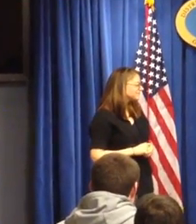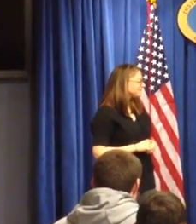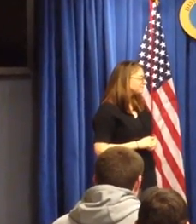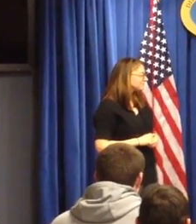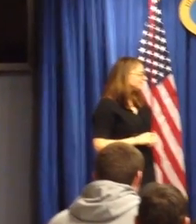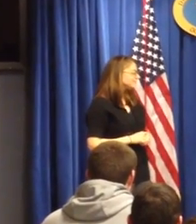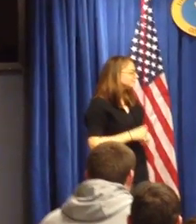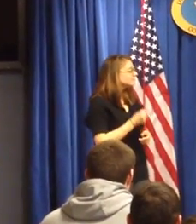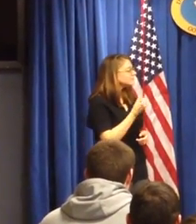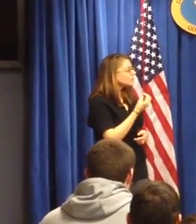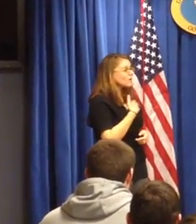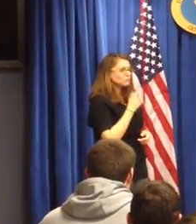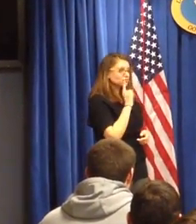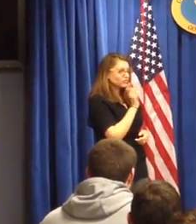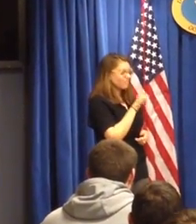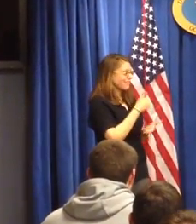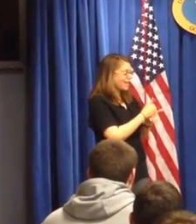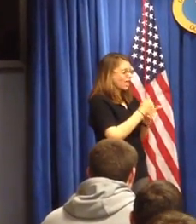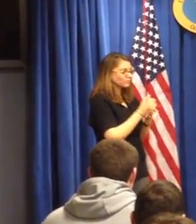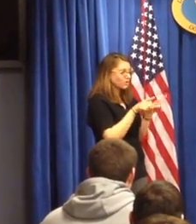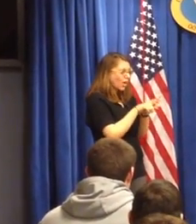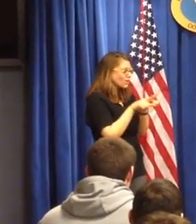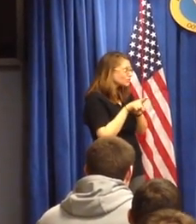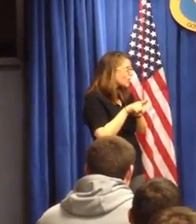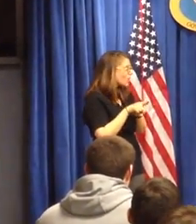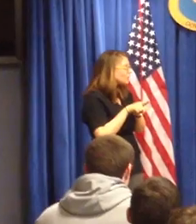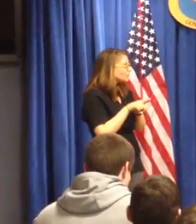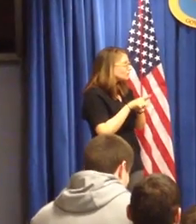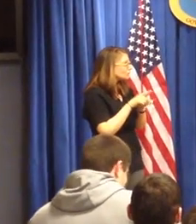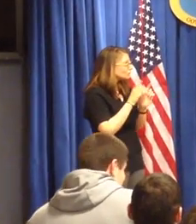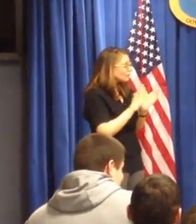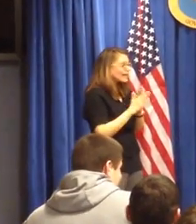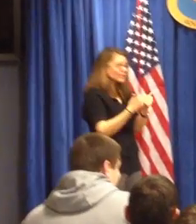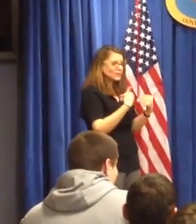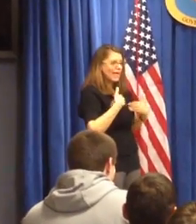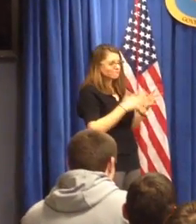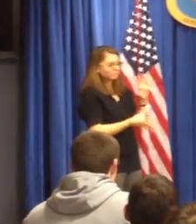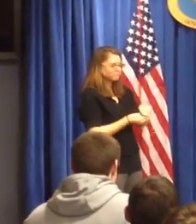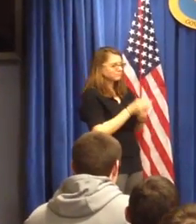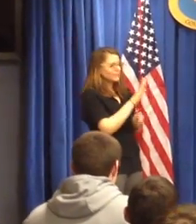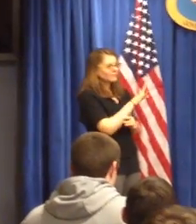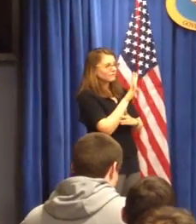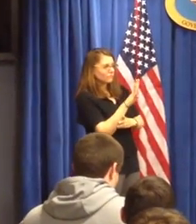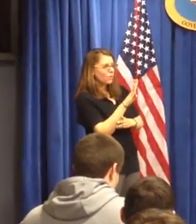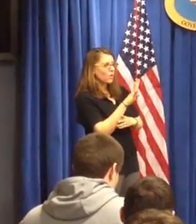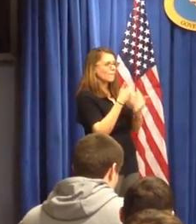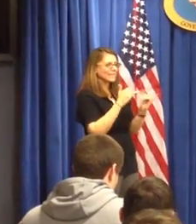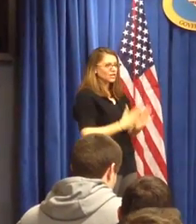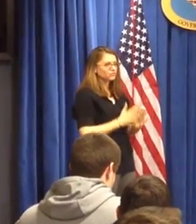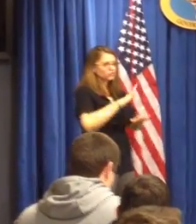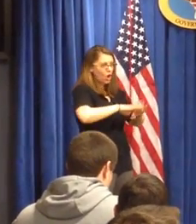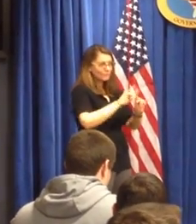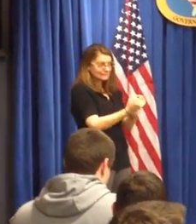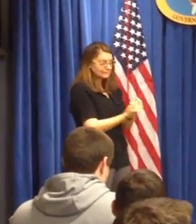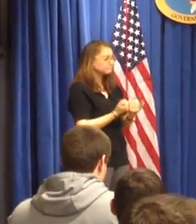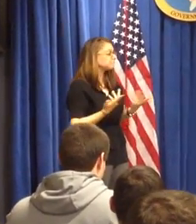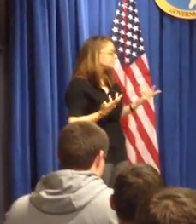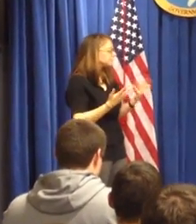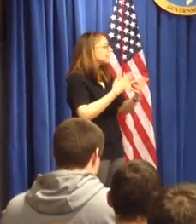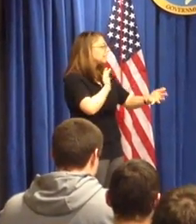So I'm sure that helps also in preparing to get the 54 players that you have on the team. So